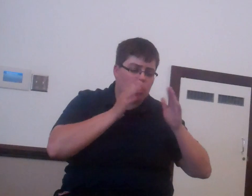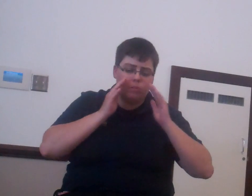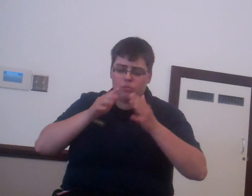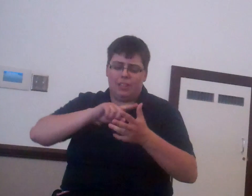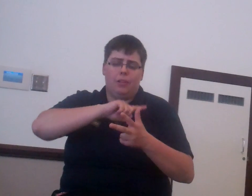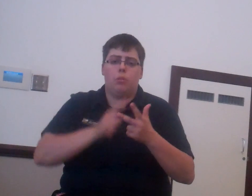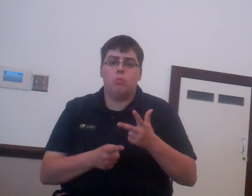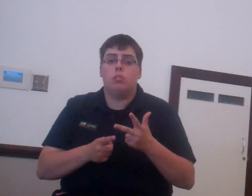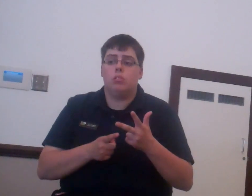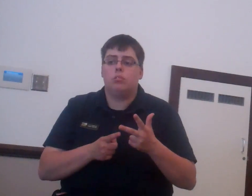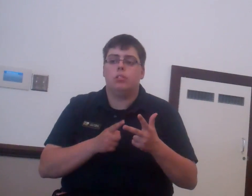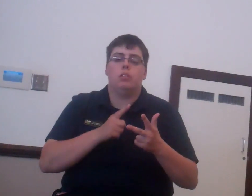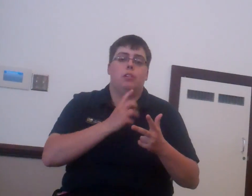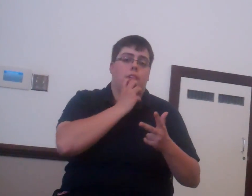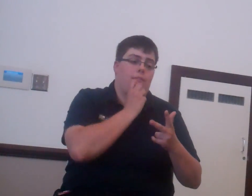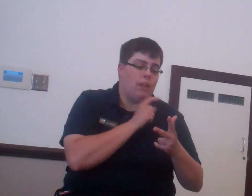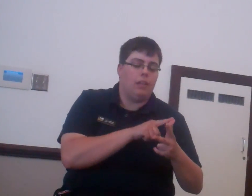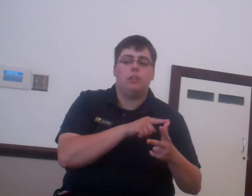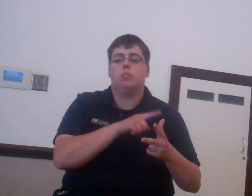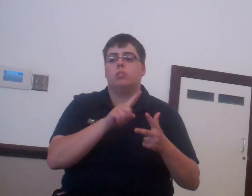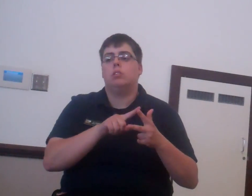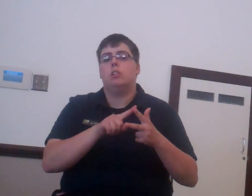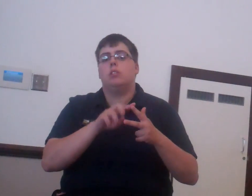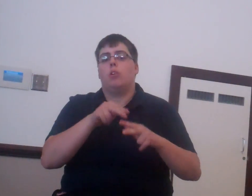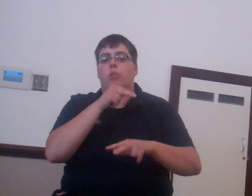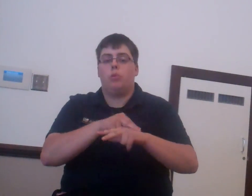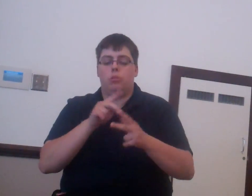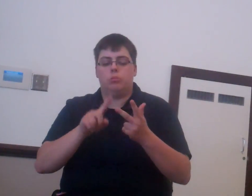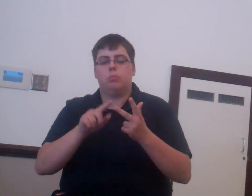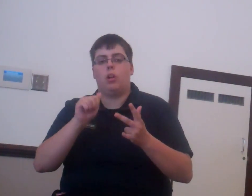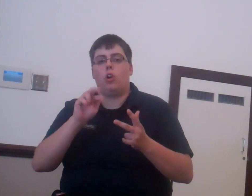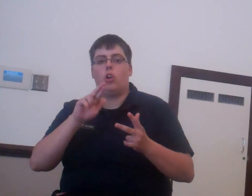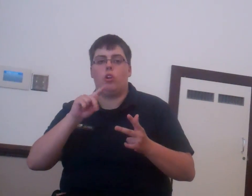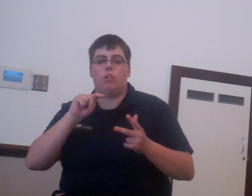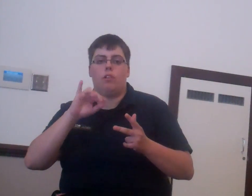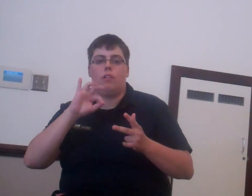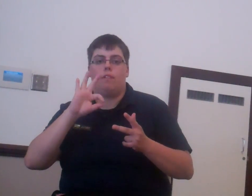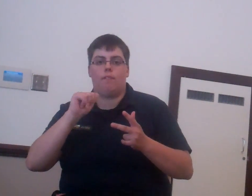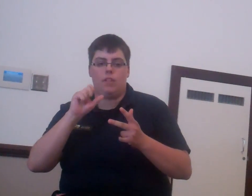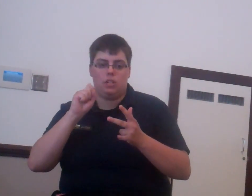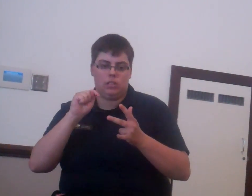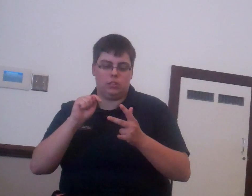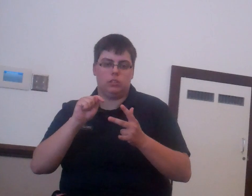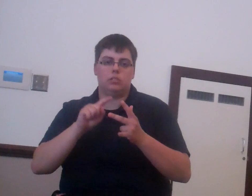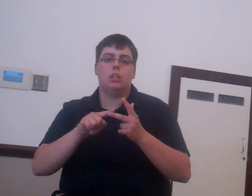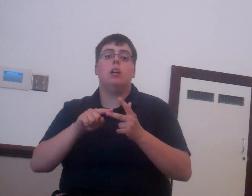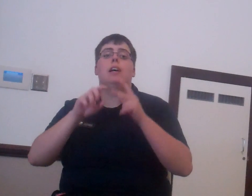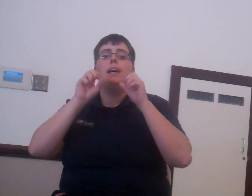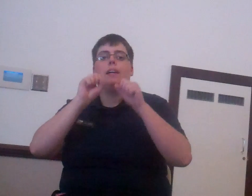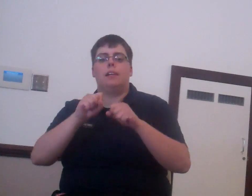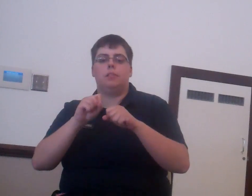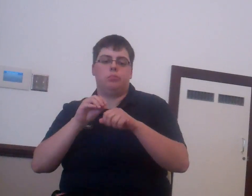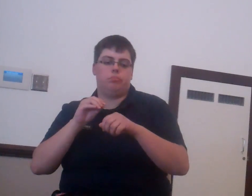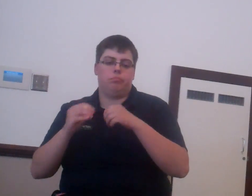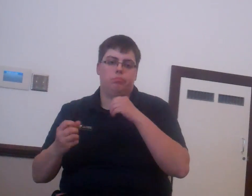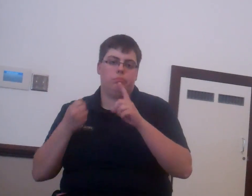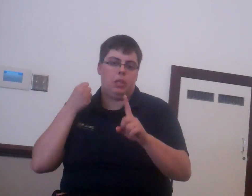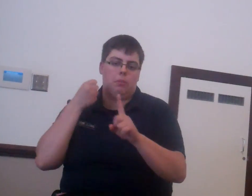then has an impact on the relationships that we have. Another important feature that impacts workplace relationships